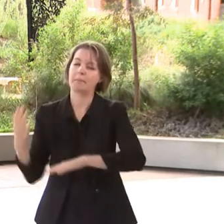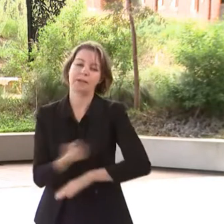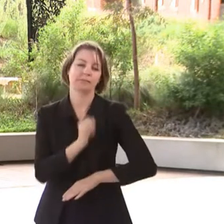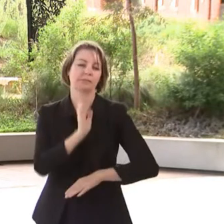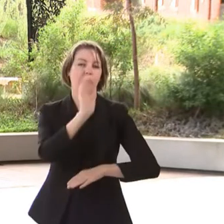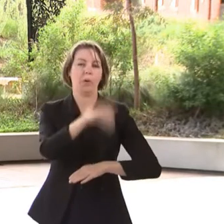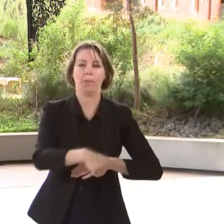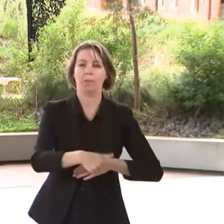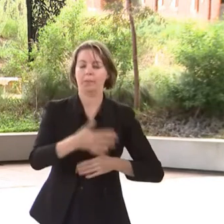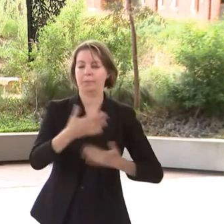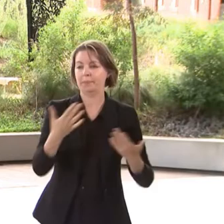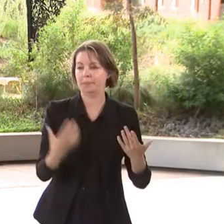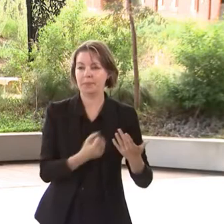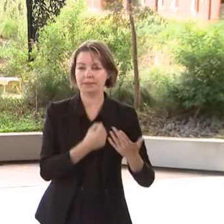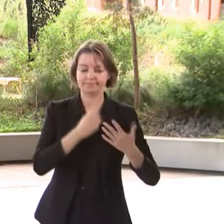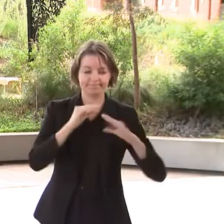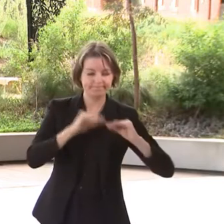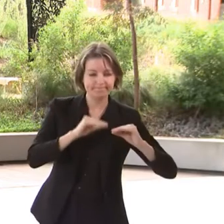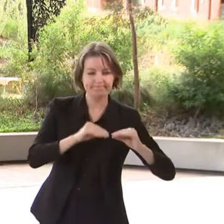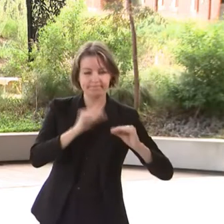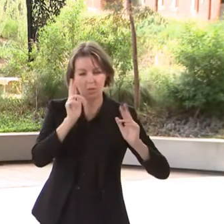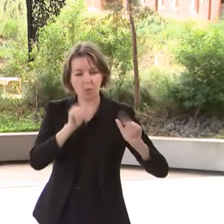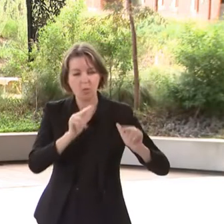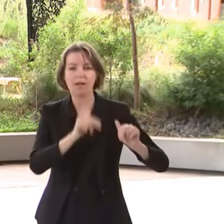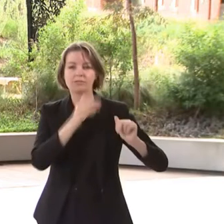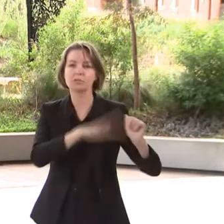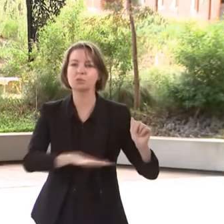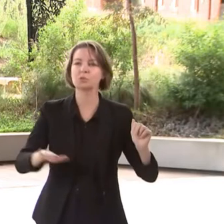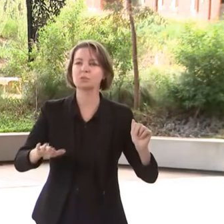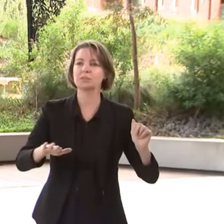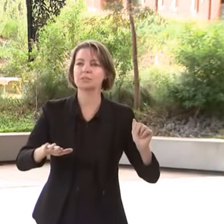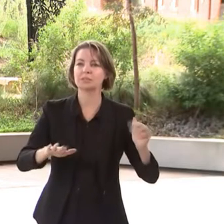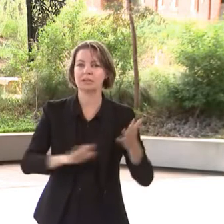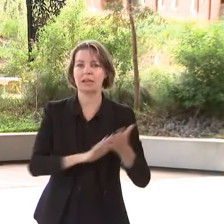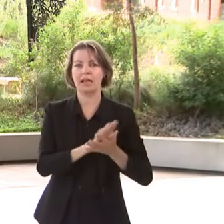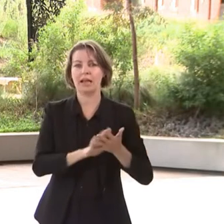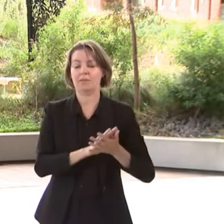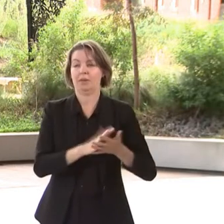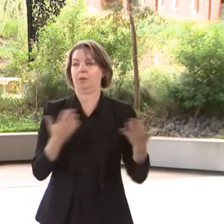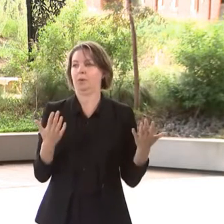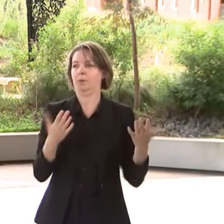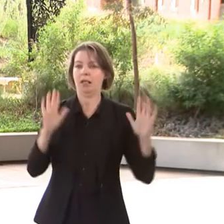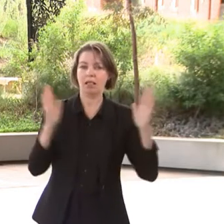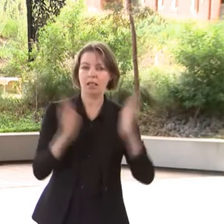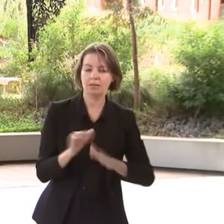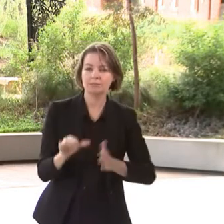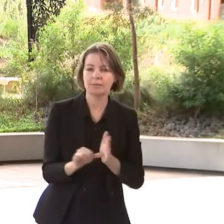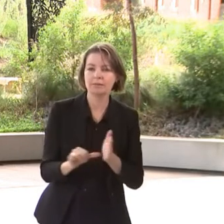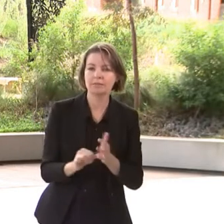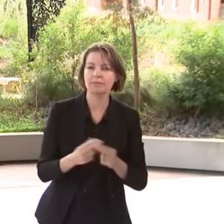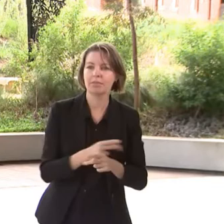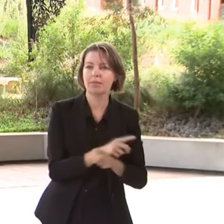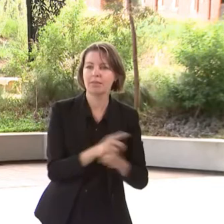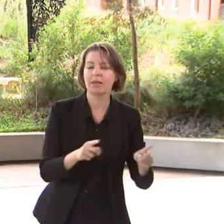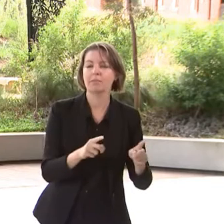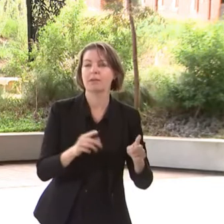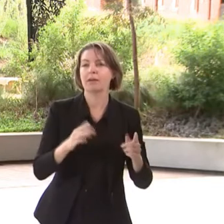to get paid, provide for their families. That's the challenge we have to face into. Lockdowns don't achieve